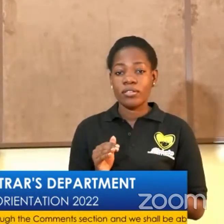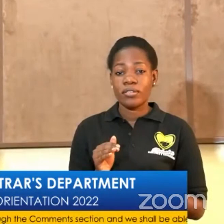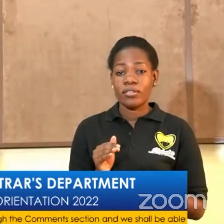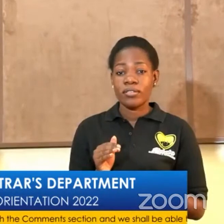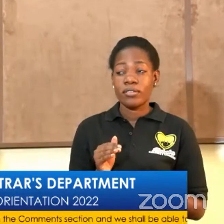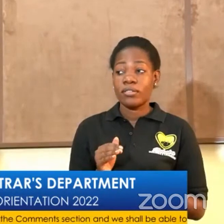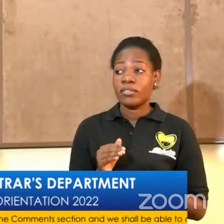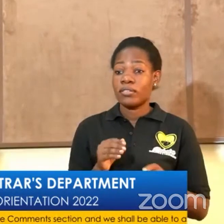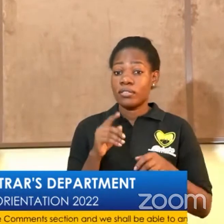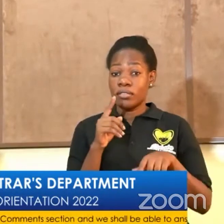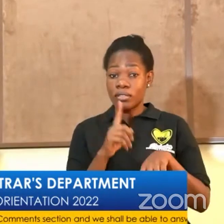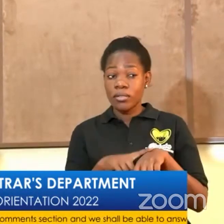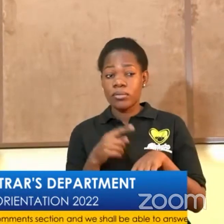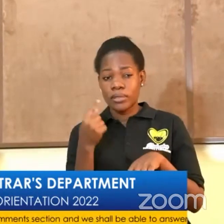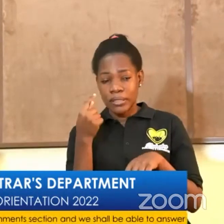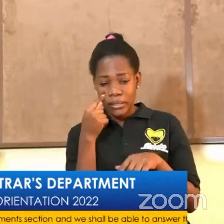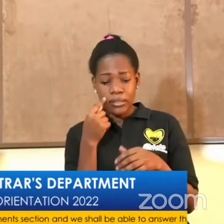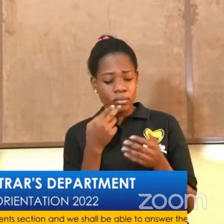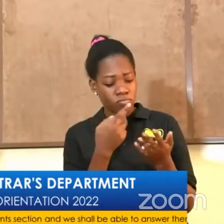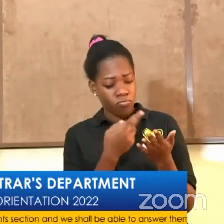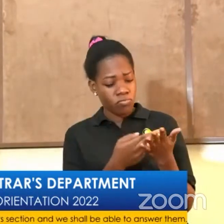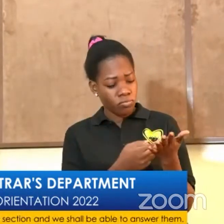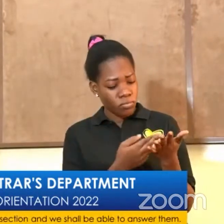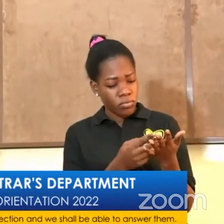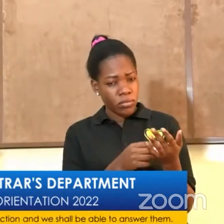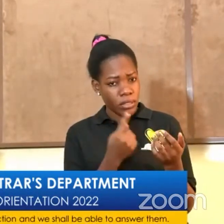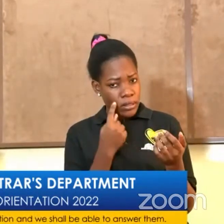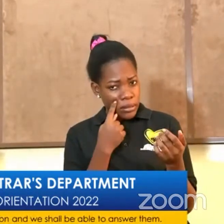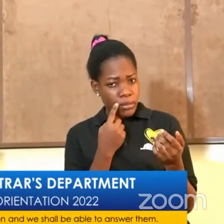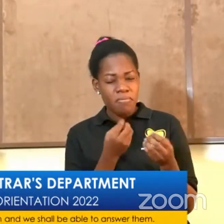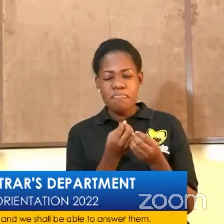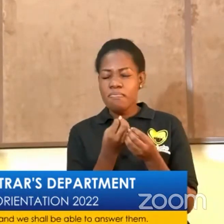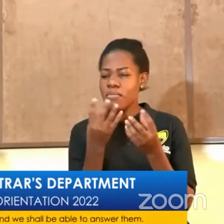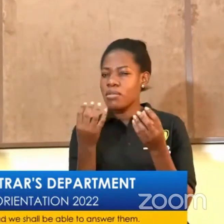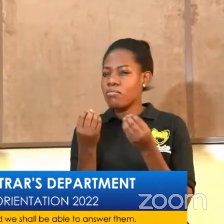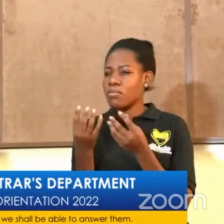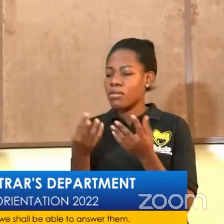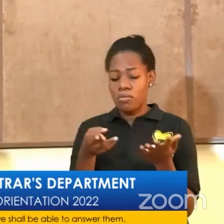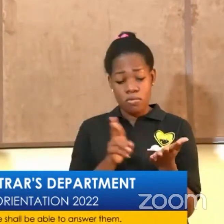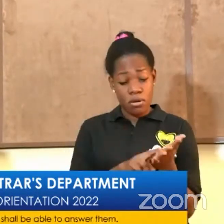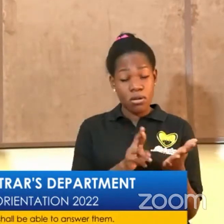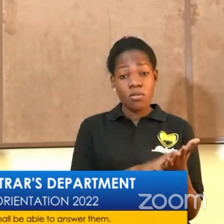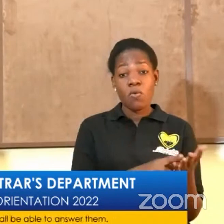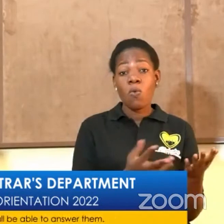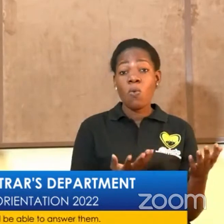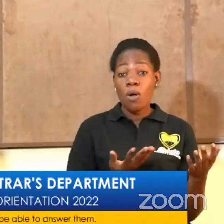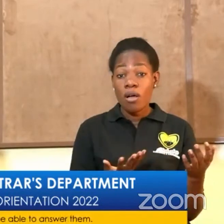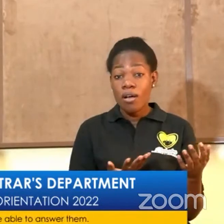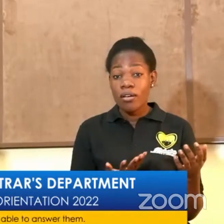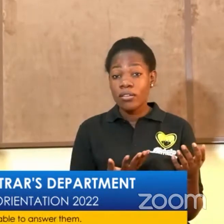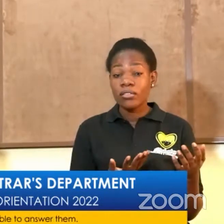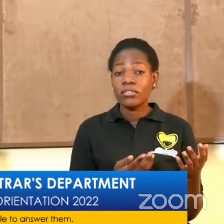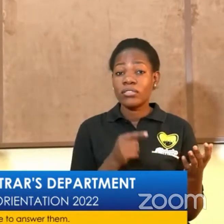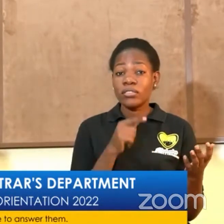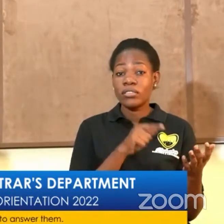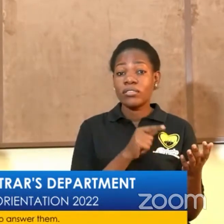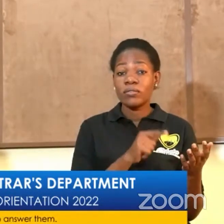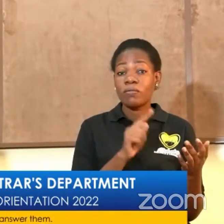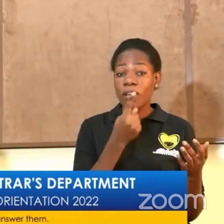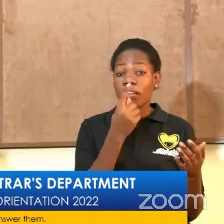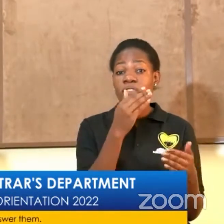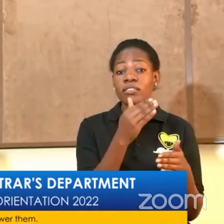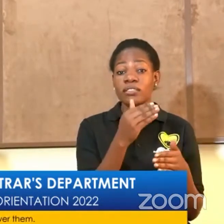When I check my records, a number of retakes tend to be in year